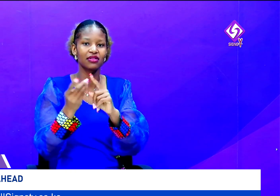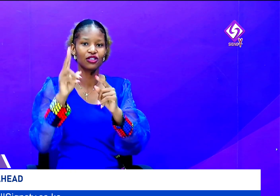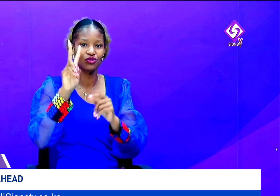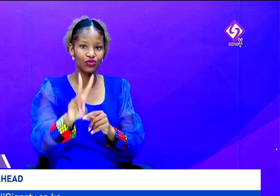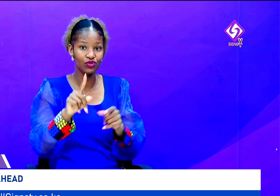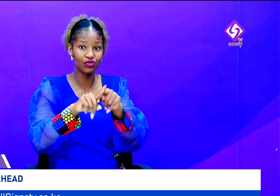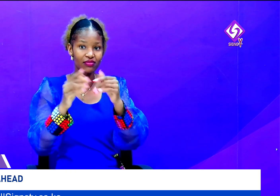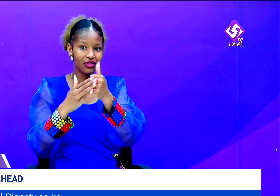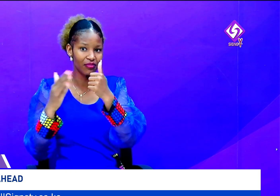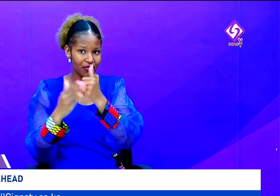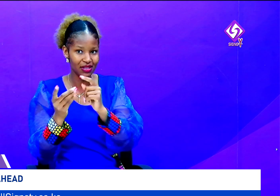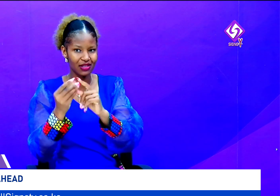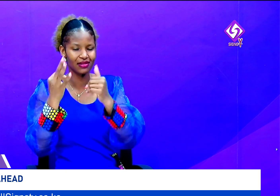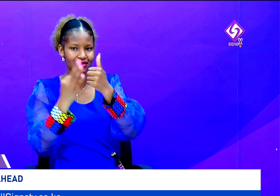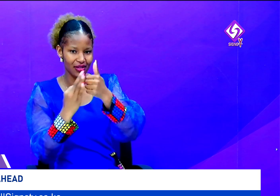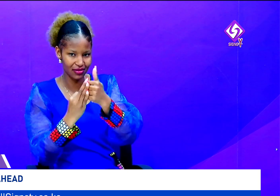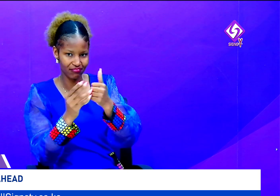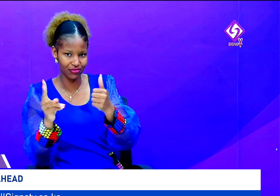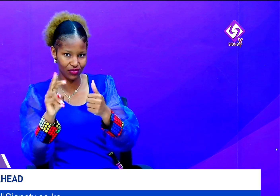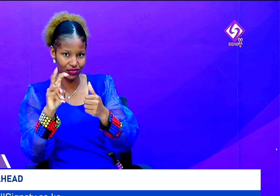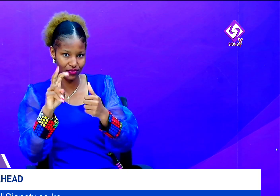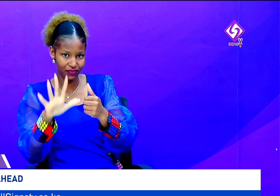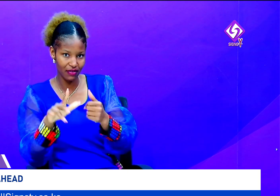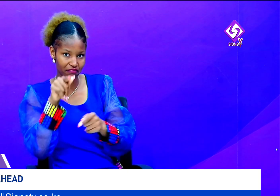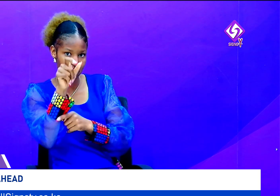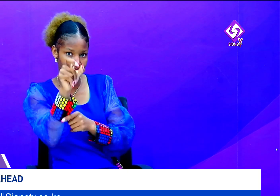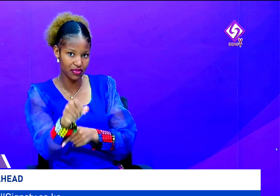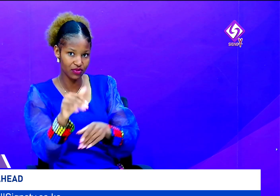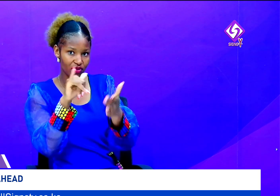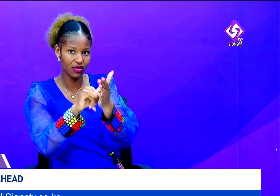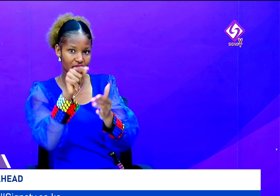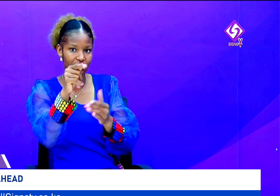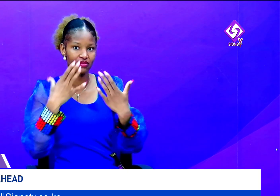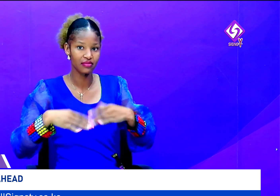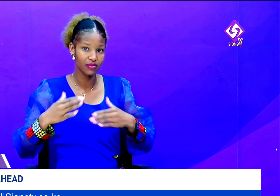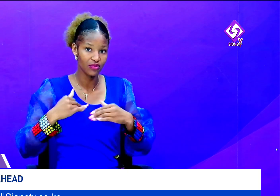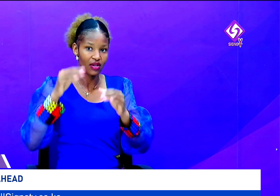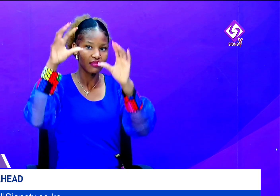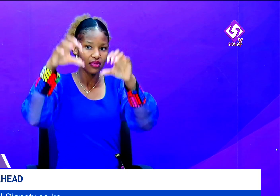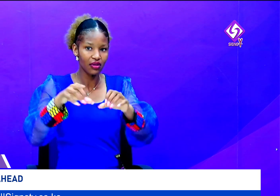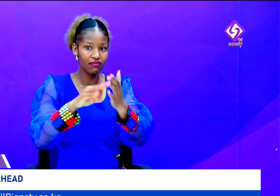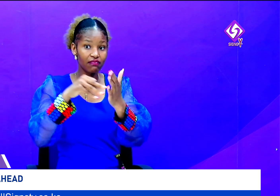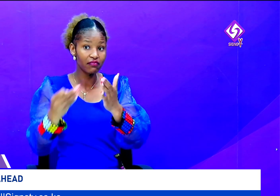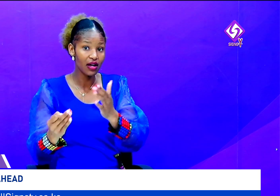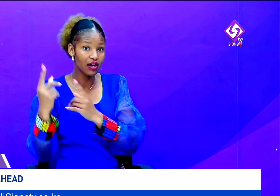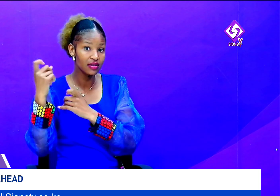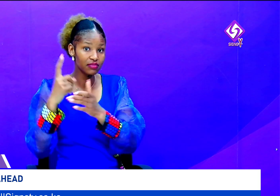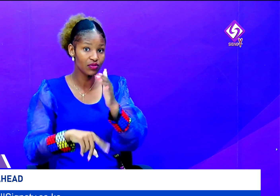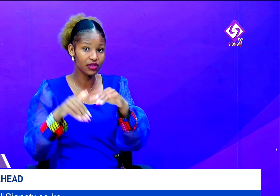The department's forecast, valid from September 2nd to September 8th, 2025, indicates that